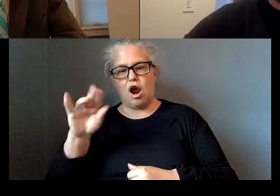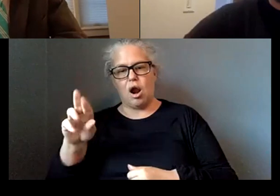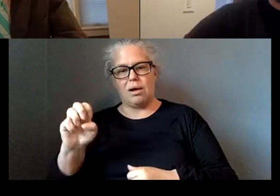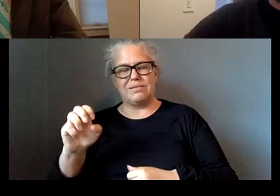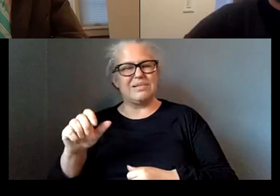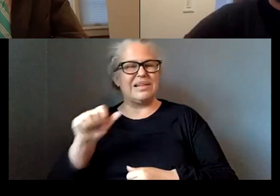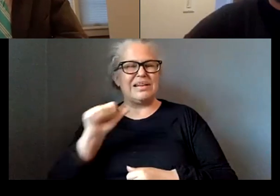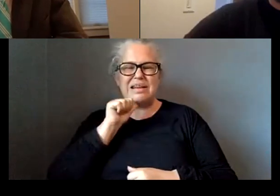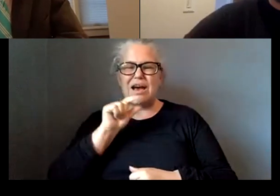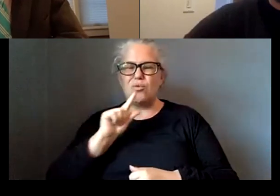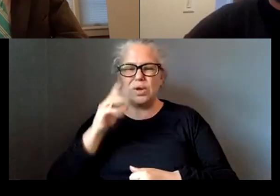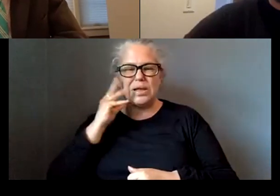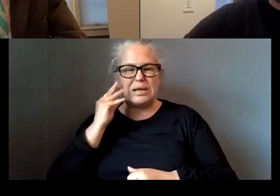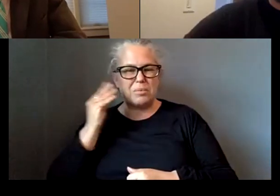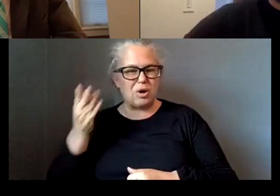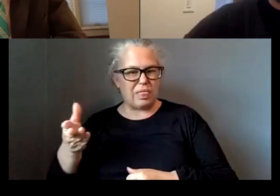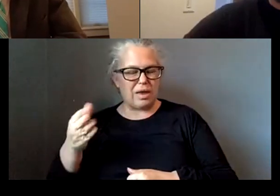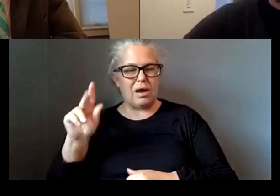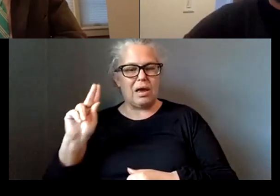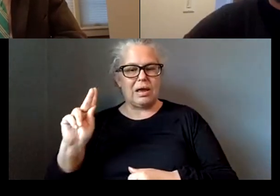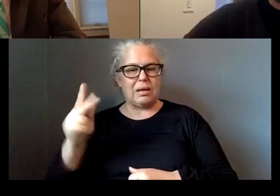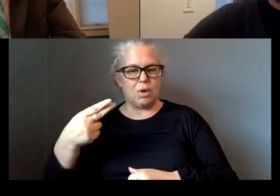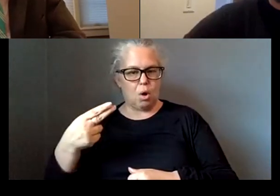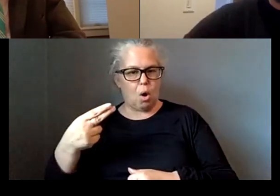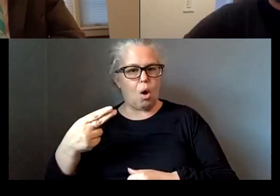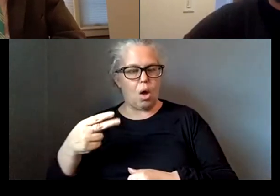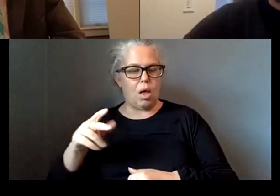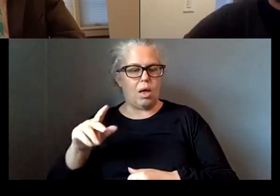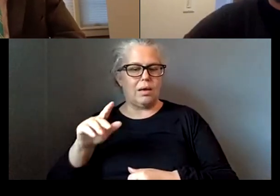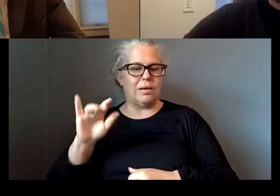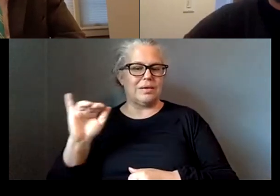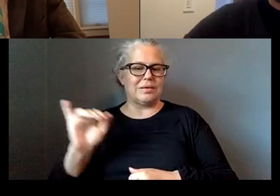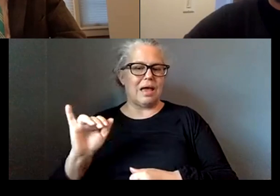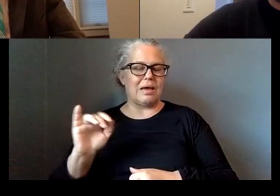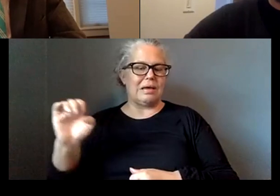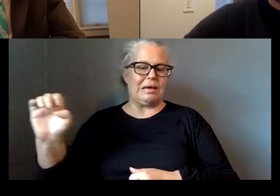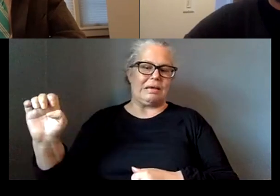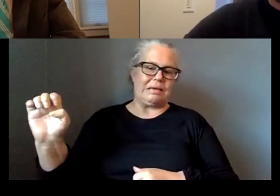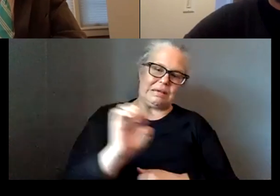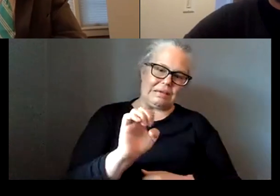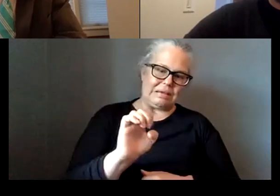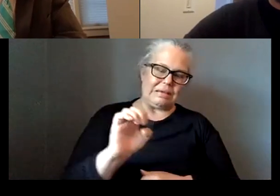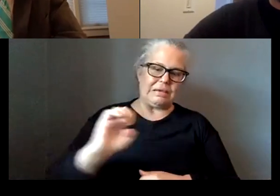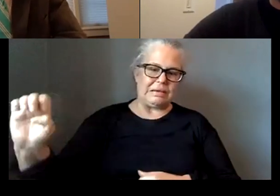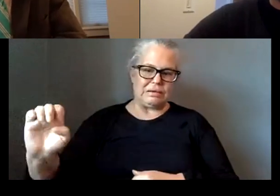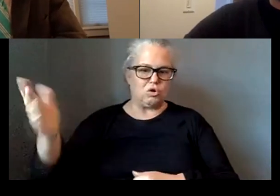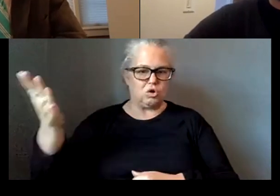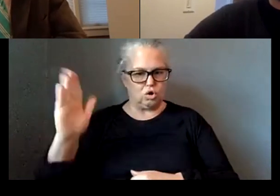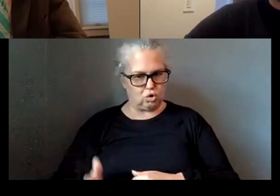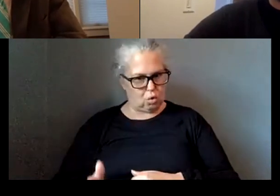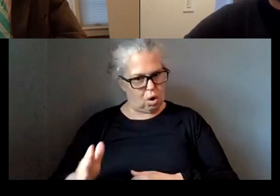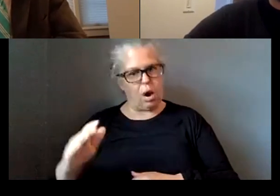but where Kiplin Hall is located, it's like the eastern shore of England. It's kind of, it's wide open spaces, and